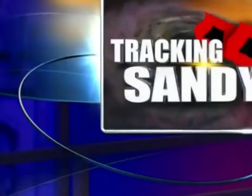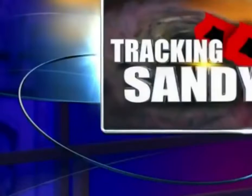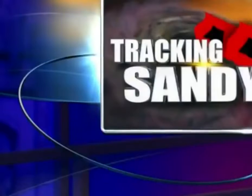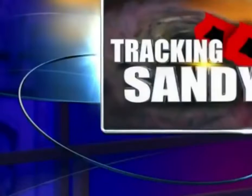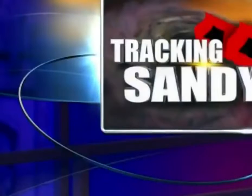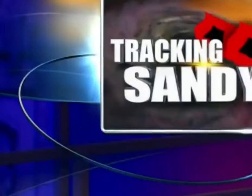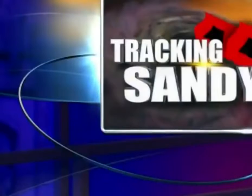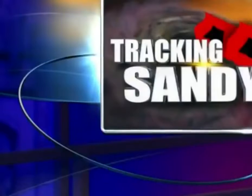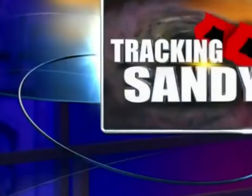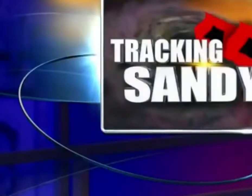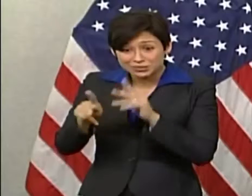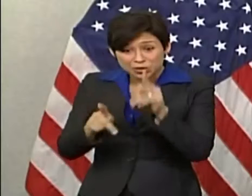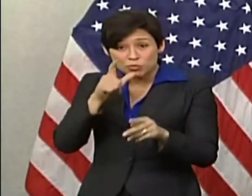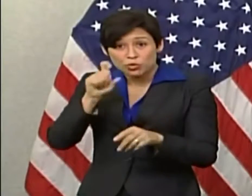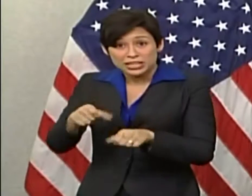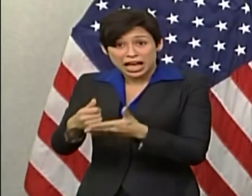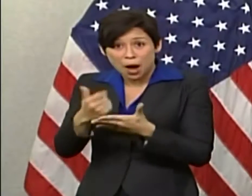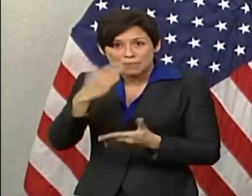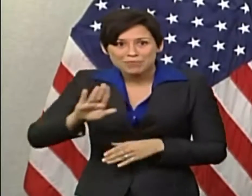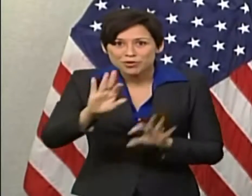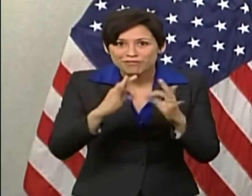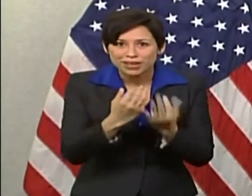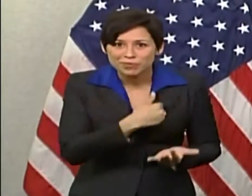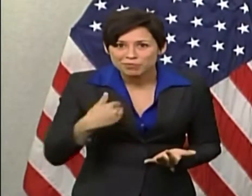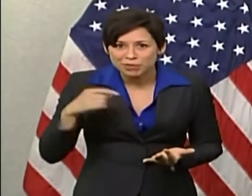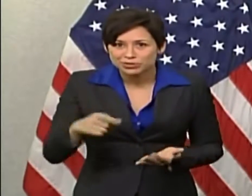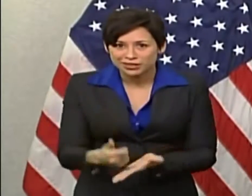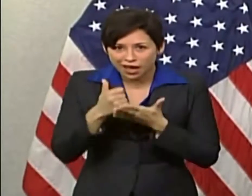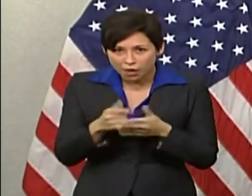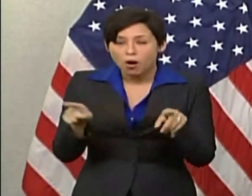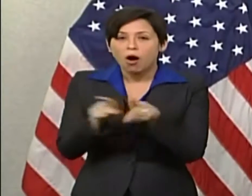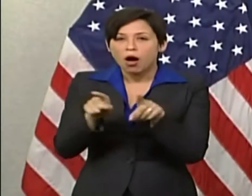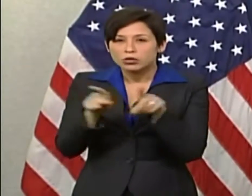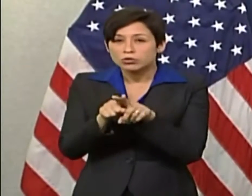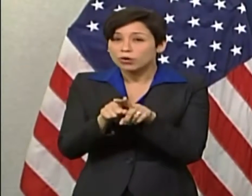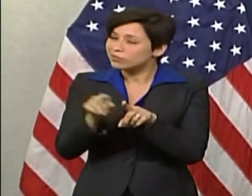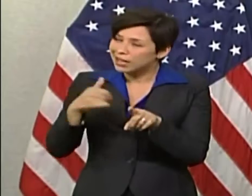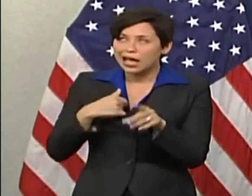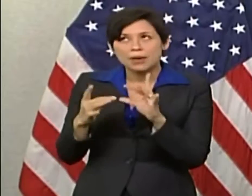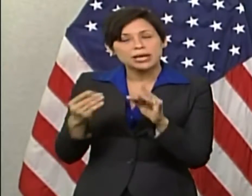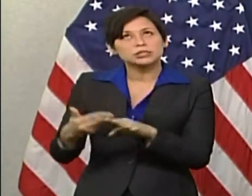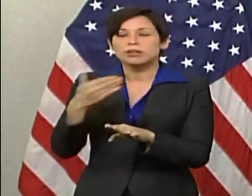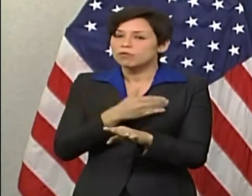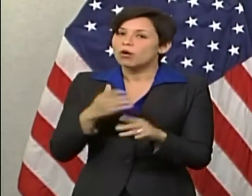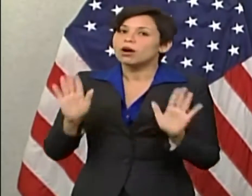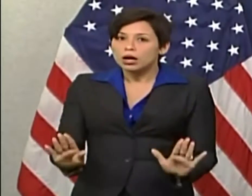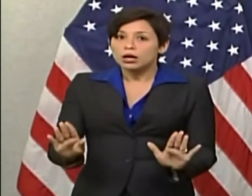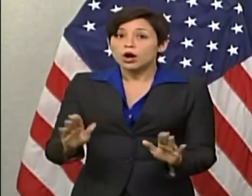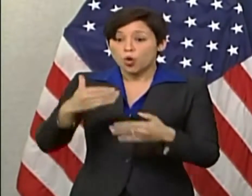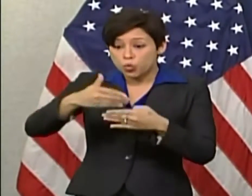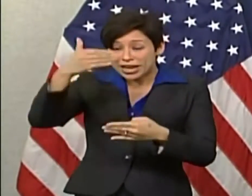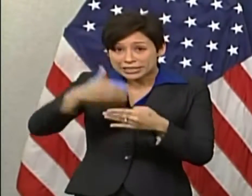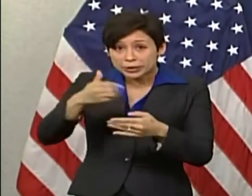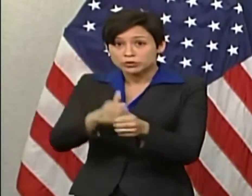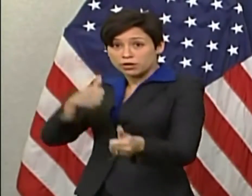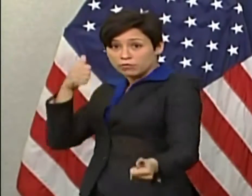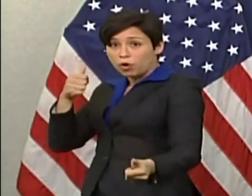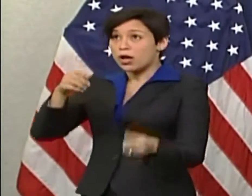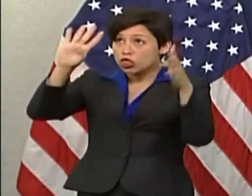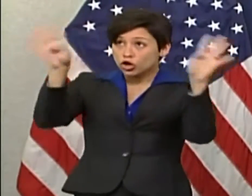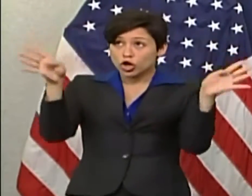help people, and it may be your family that needs the help. The same thing that I've said before still goes. Stay away from windows, close the